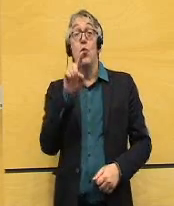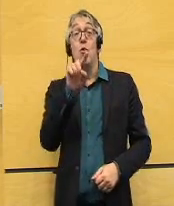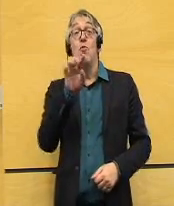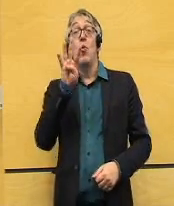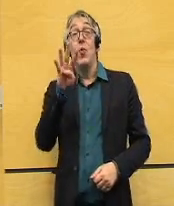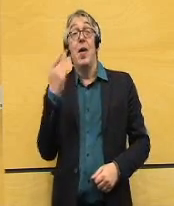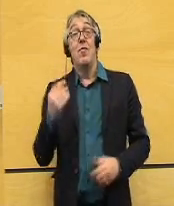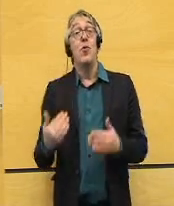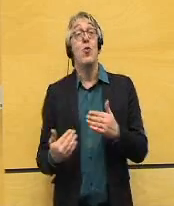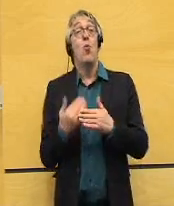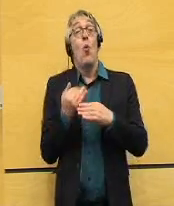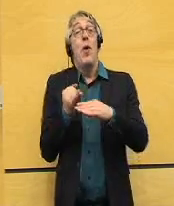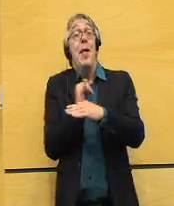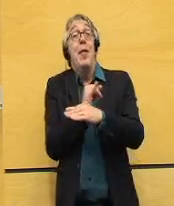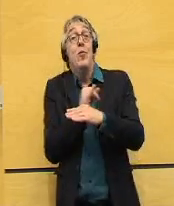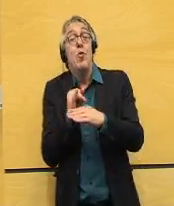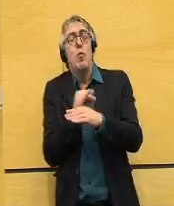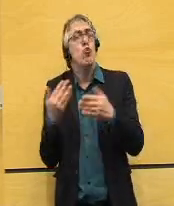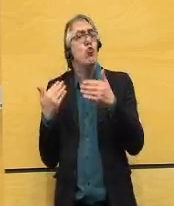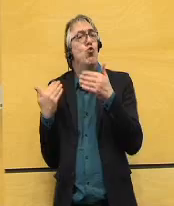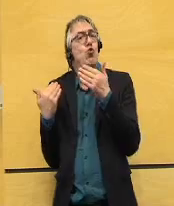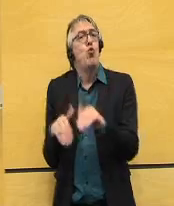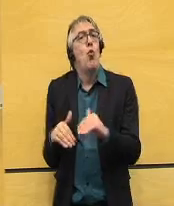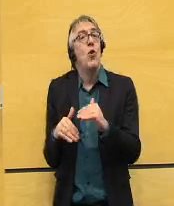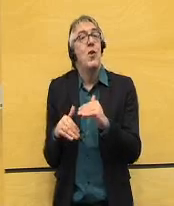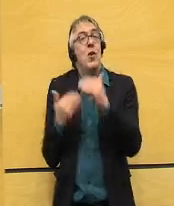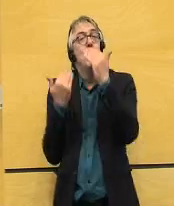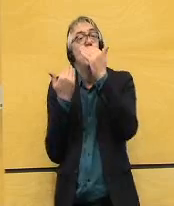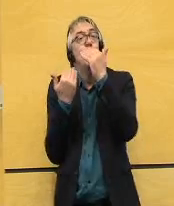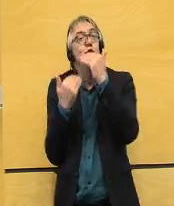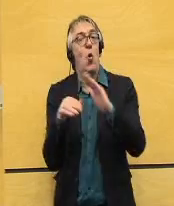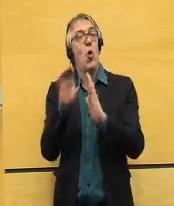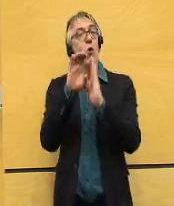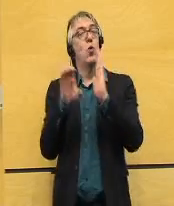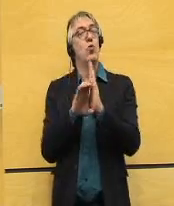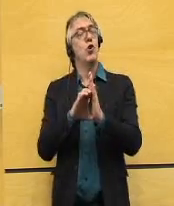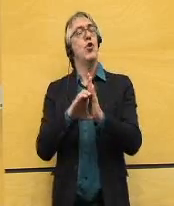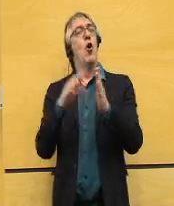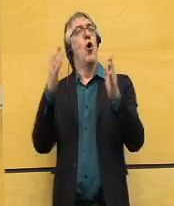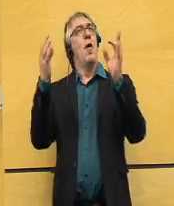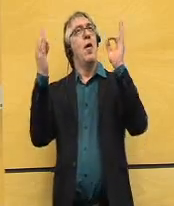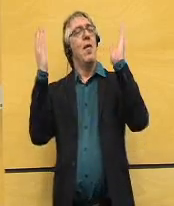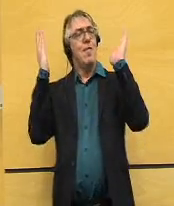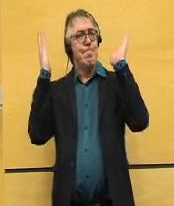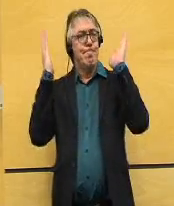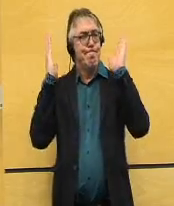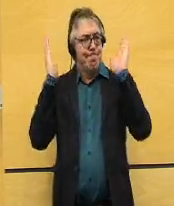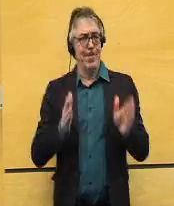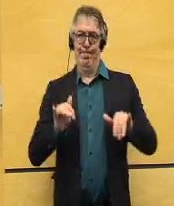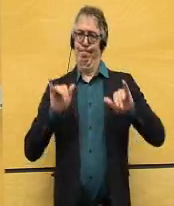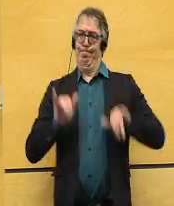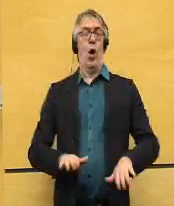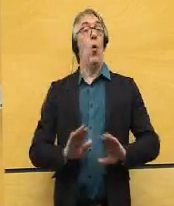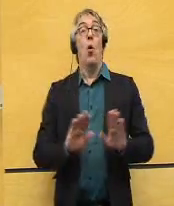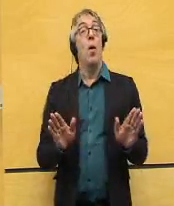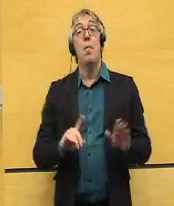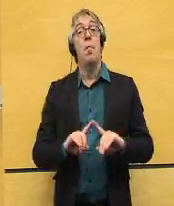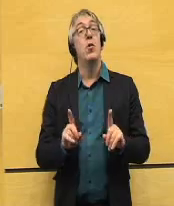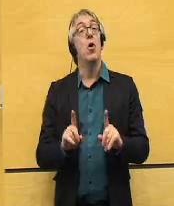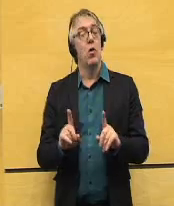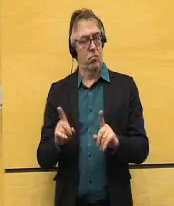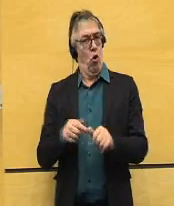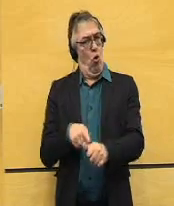2014. And it's a short constitution because it's an interim constitution, but it implies continuation